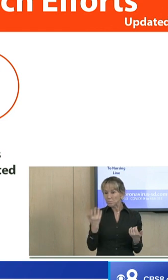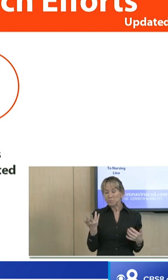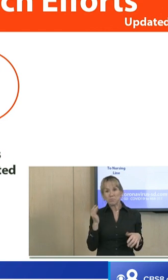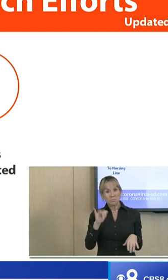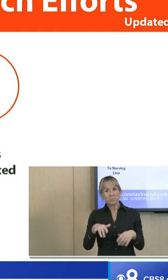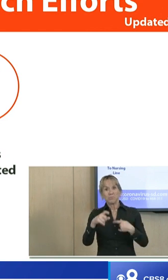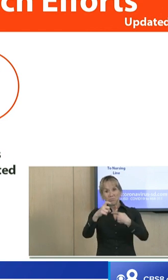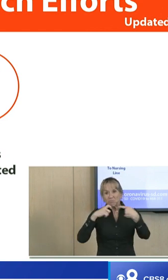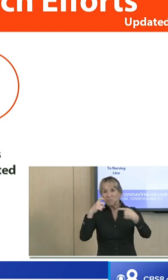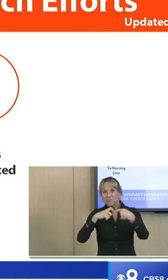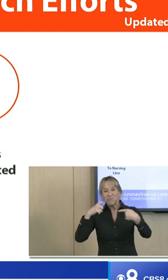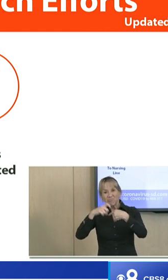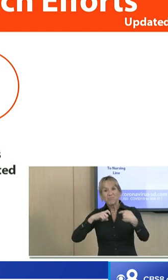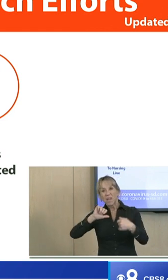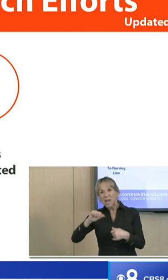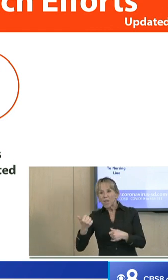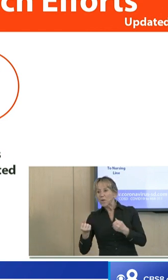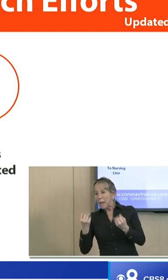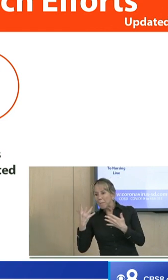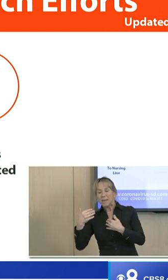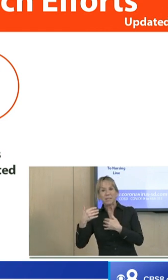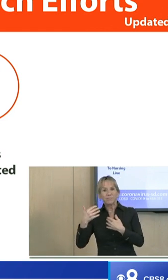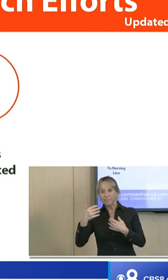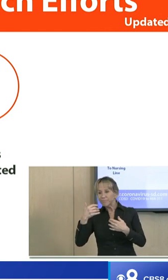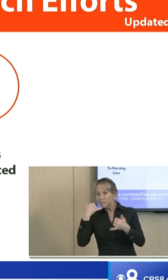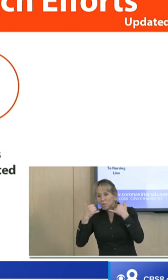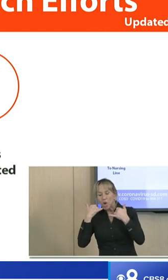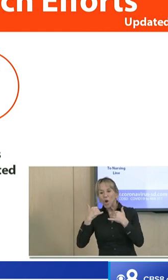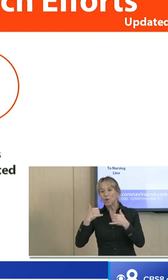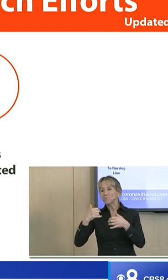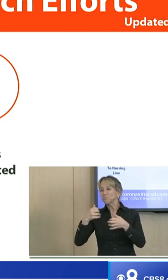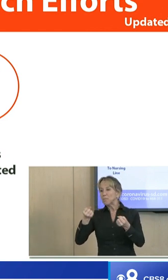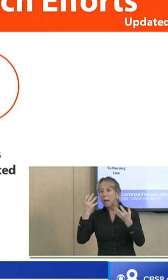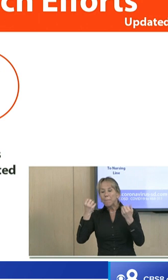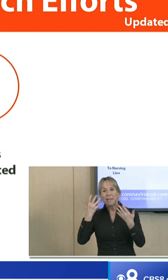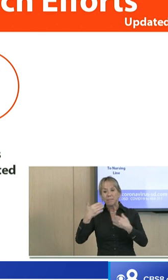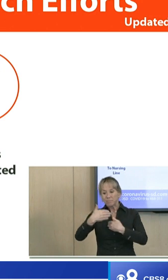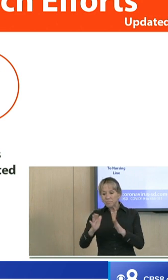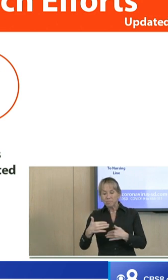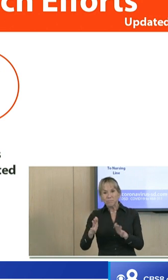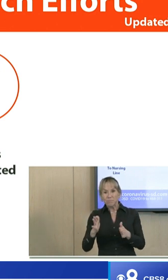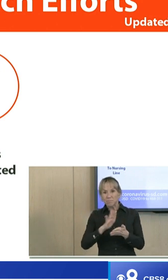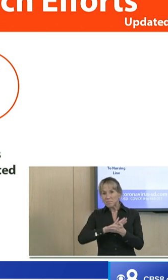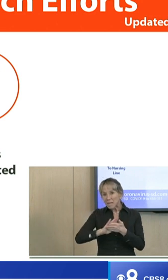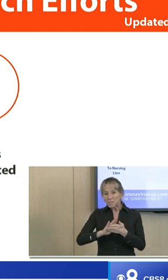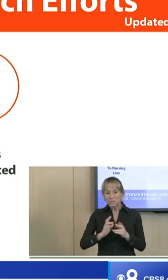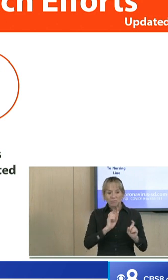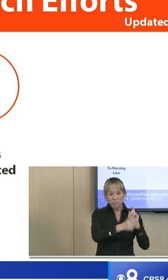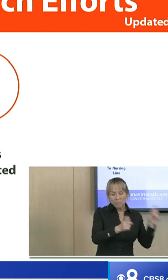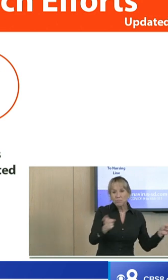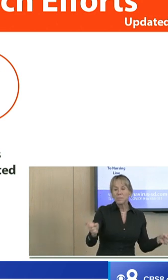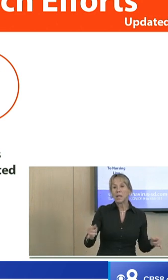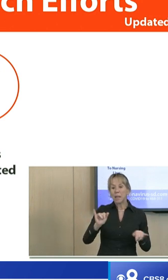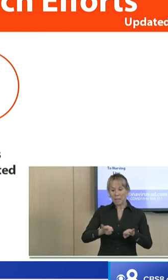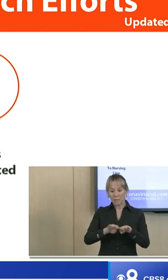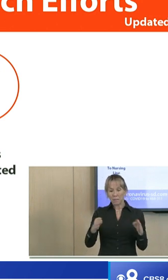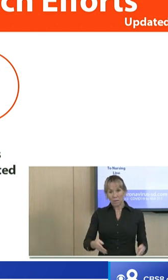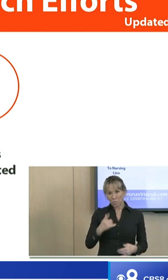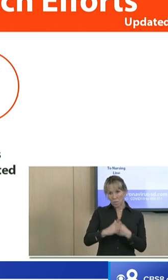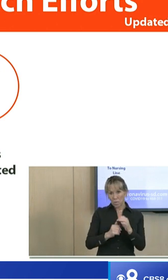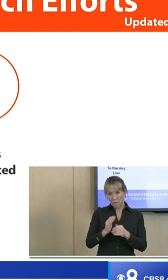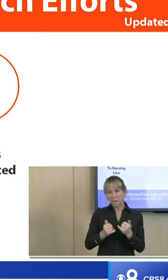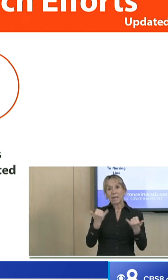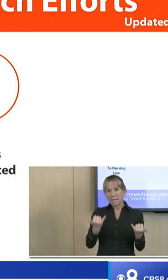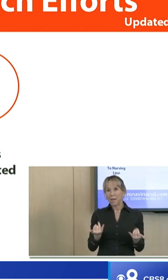healthcare partners continue to increase. The number of hygiene kits distributed continue to increase. Hand washing stations, we are in the process of installing several that have